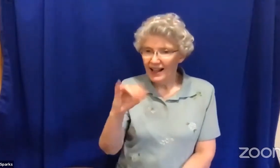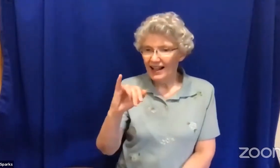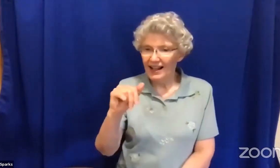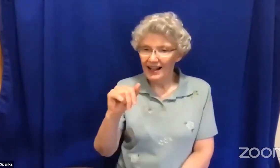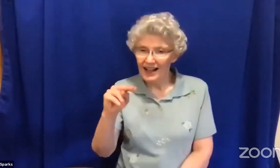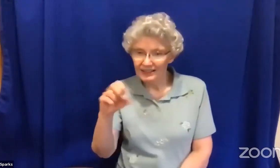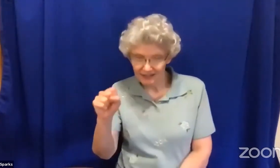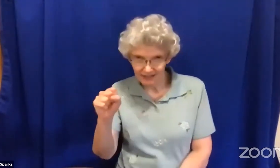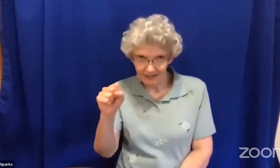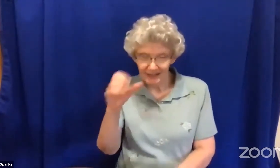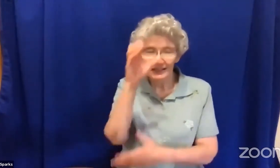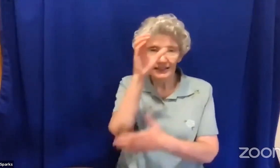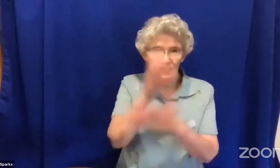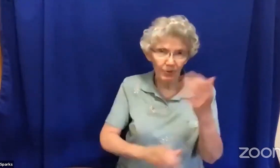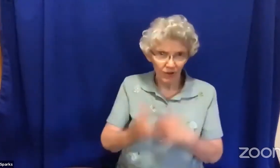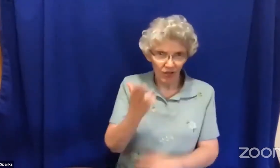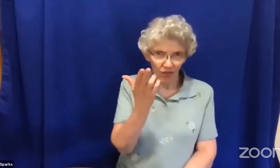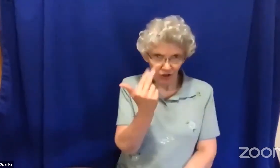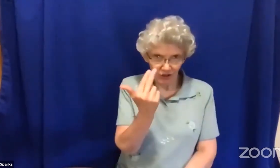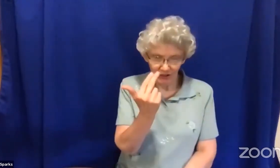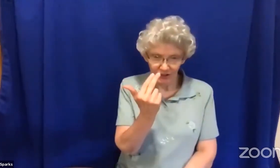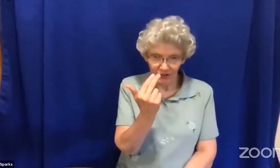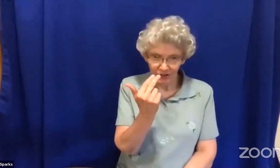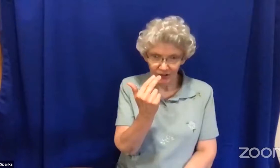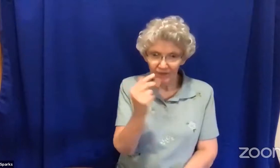Reading from 1 Corinthians,